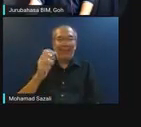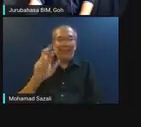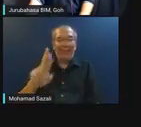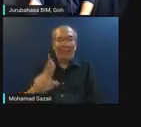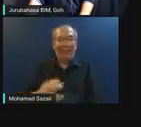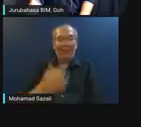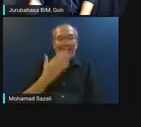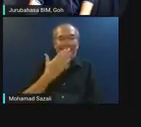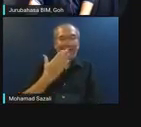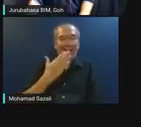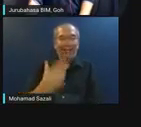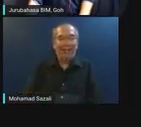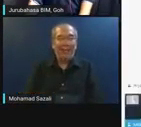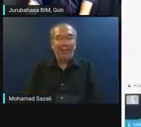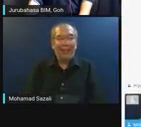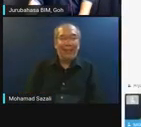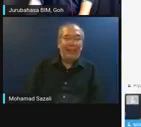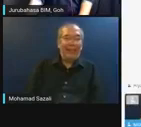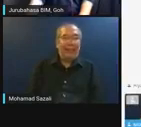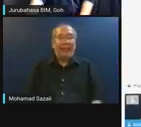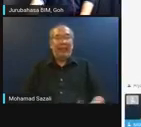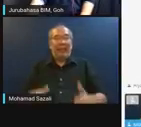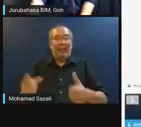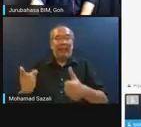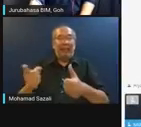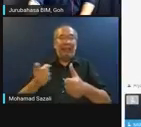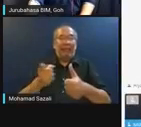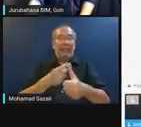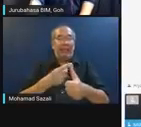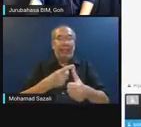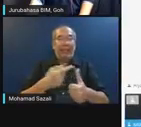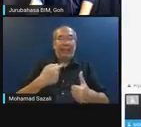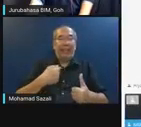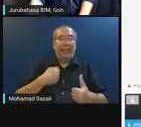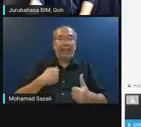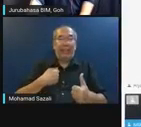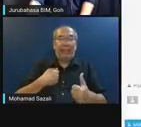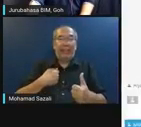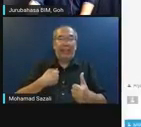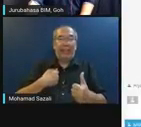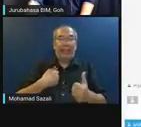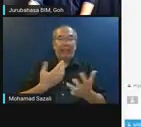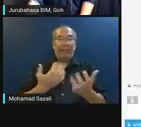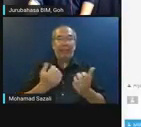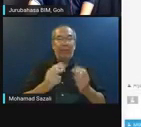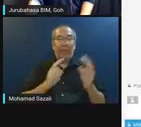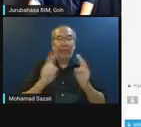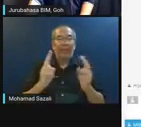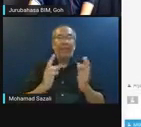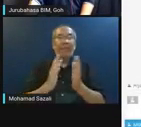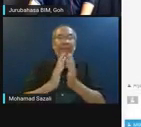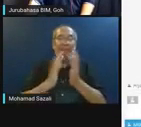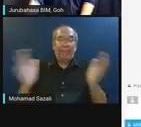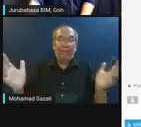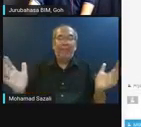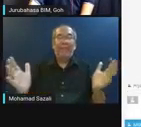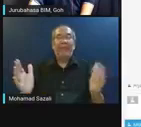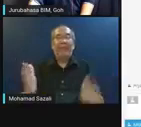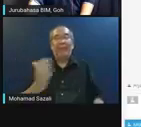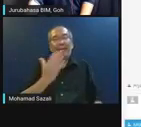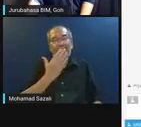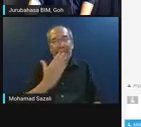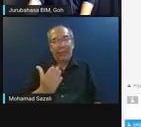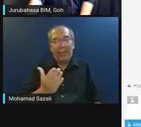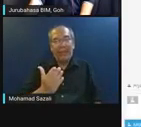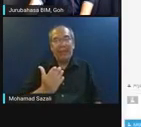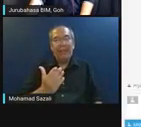Right. Thank you very much to Cik Amir for the introduction. So first of all, I would like